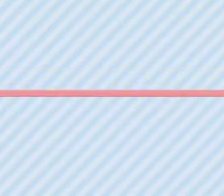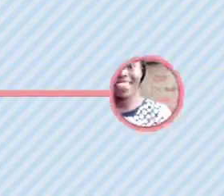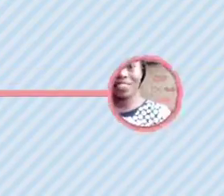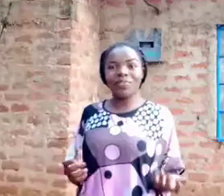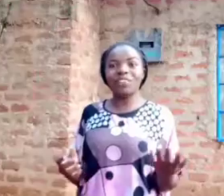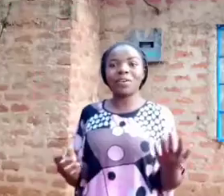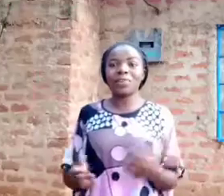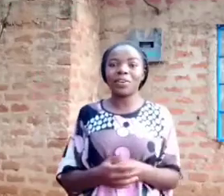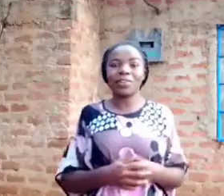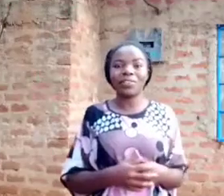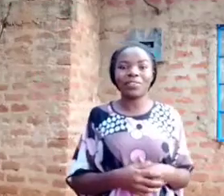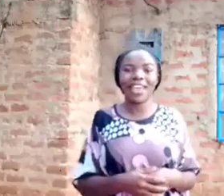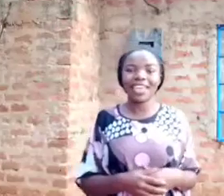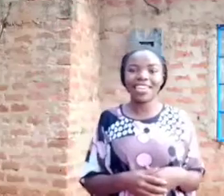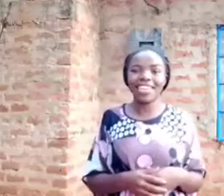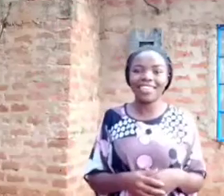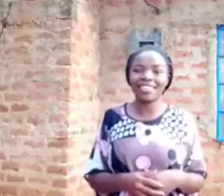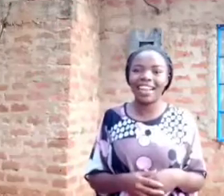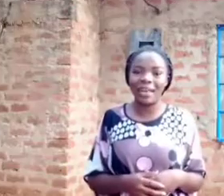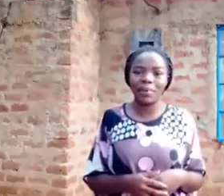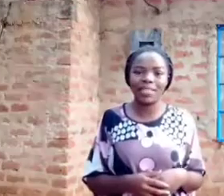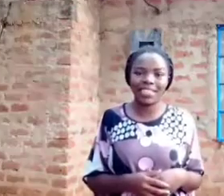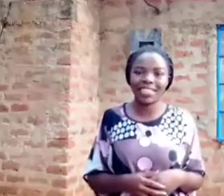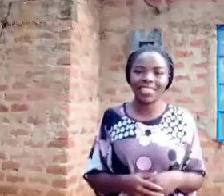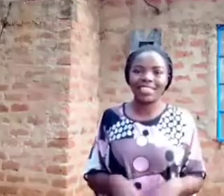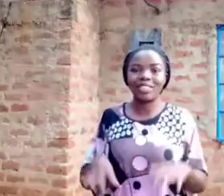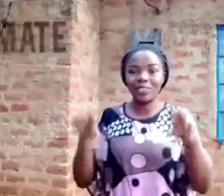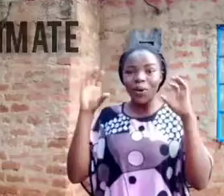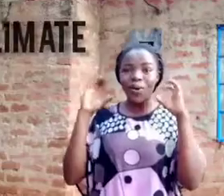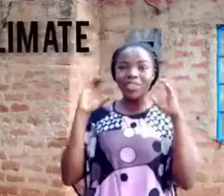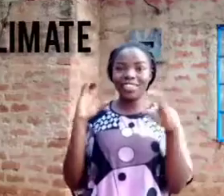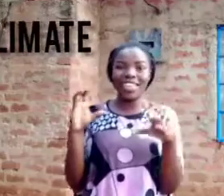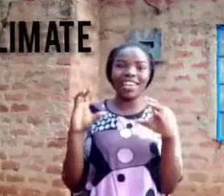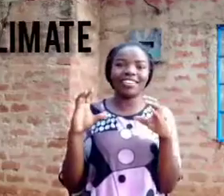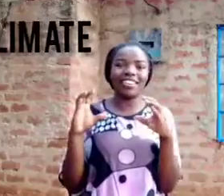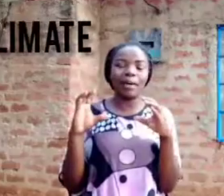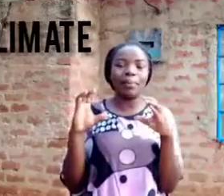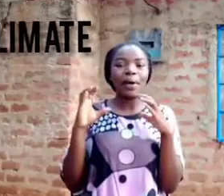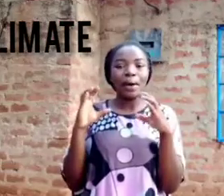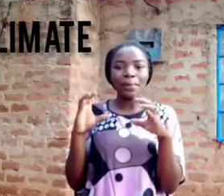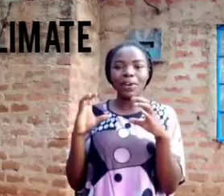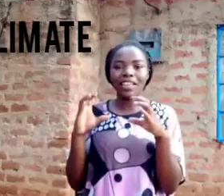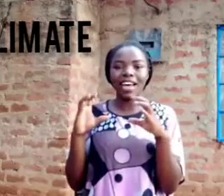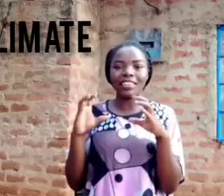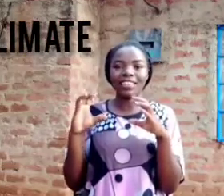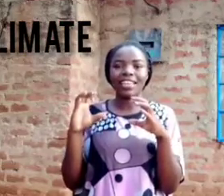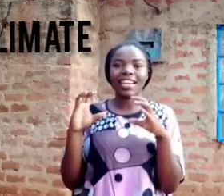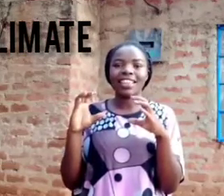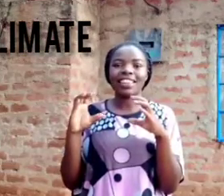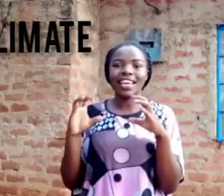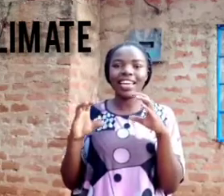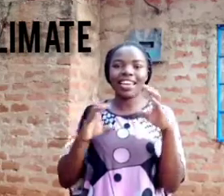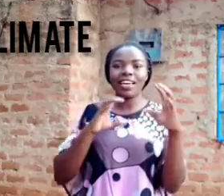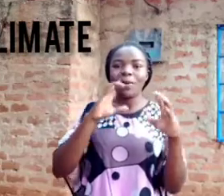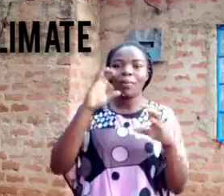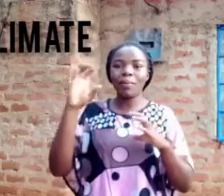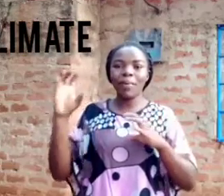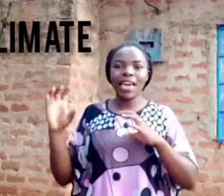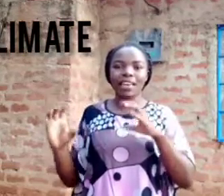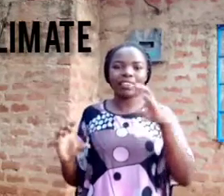The first one we are going to sign is climate. So, see hand shape, both hands, then we make